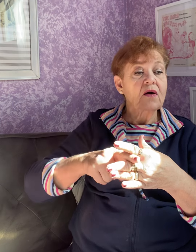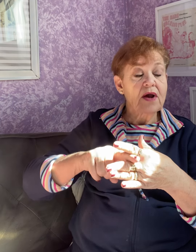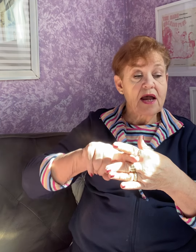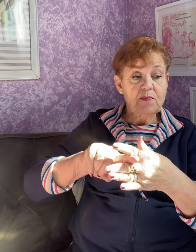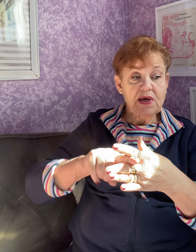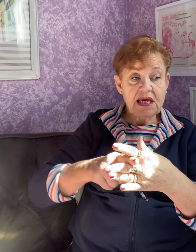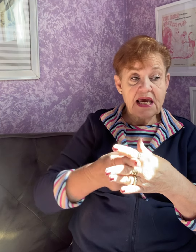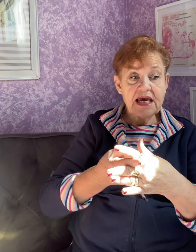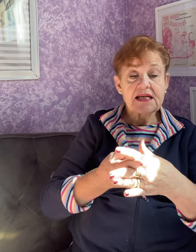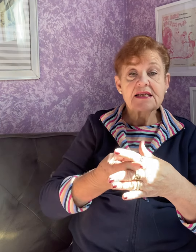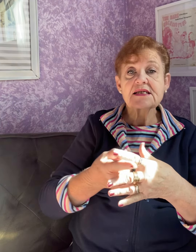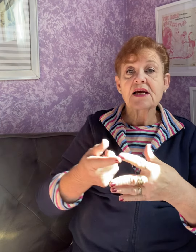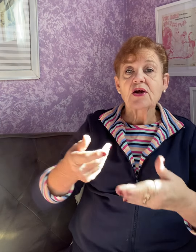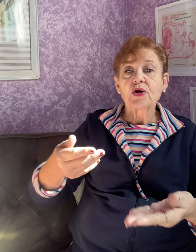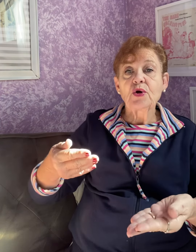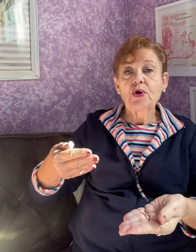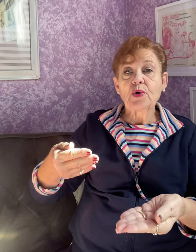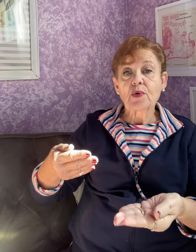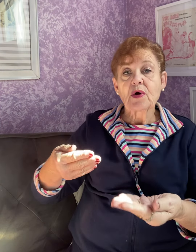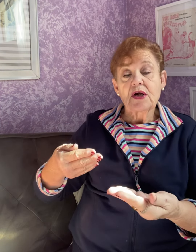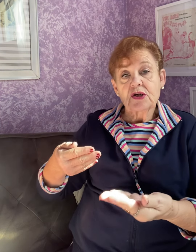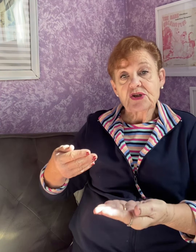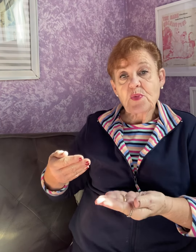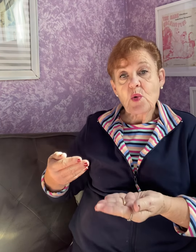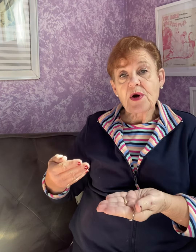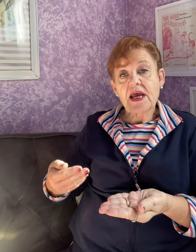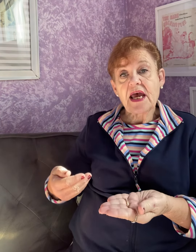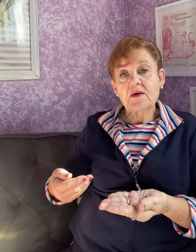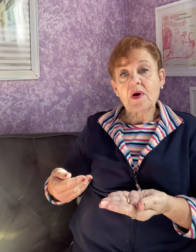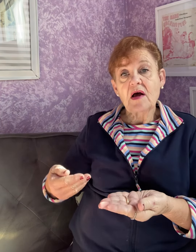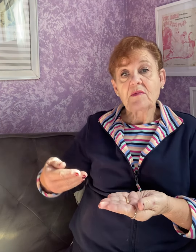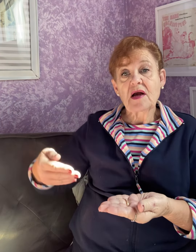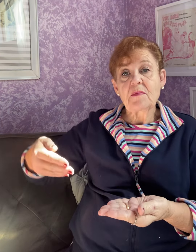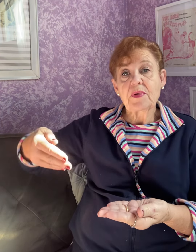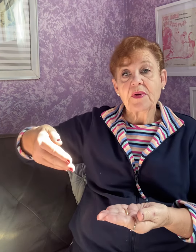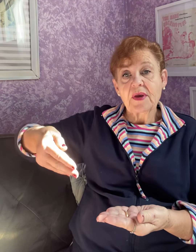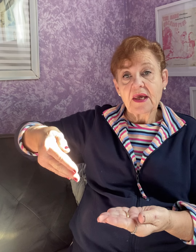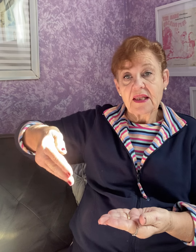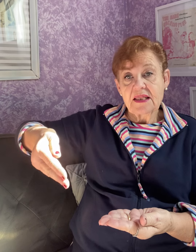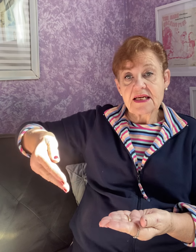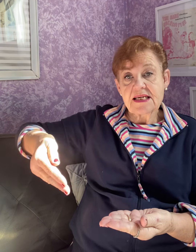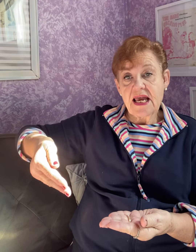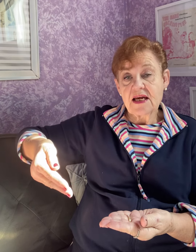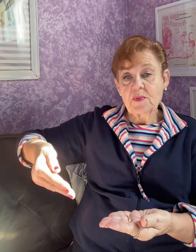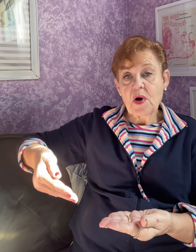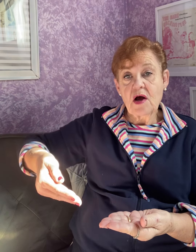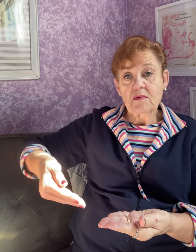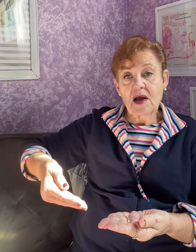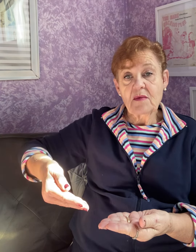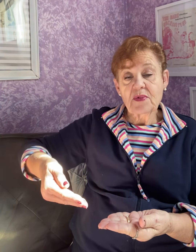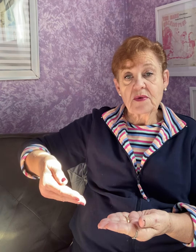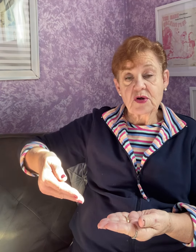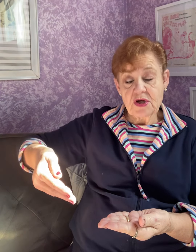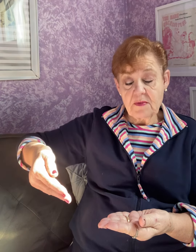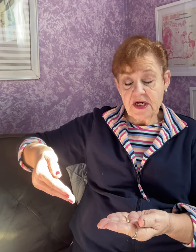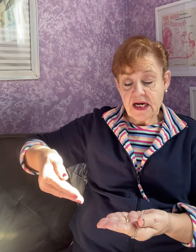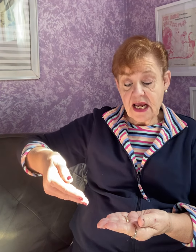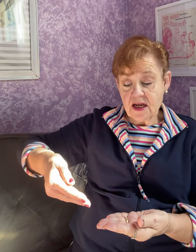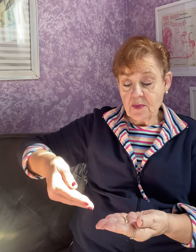Okay, begins. New. Your supporting hand palm up, this hand palm up, your dominant hand